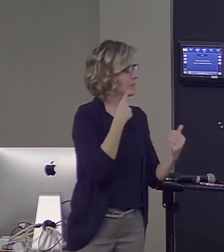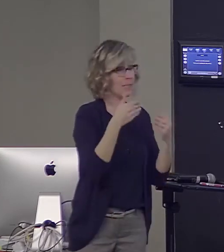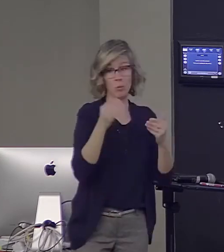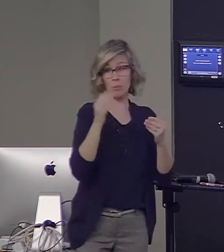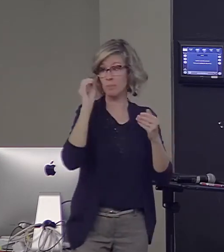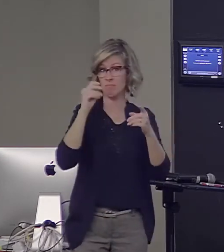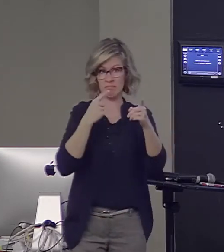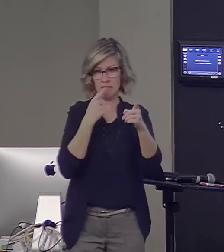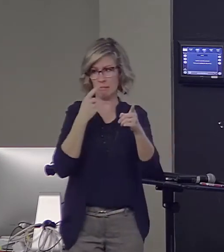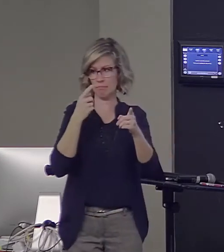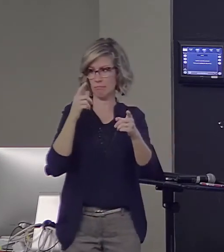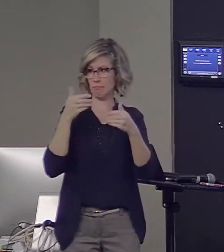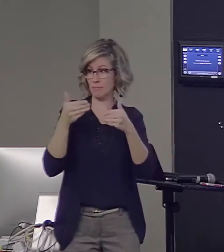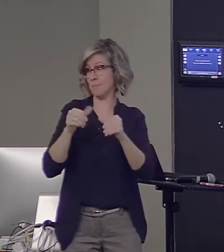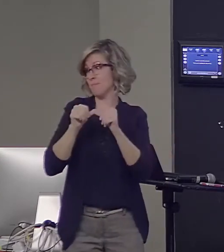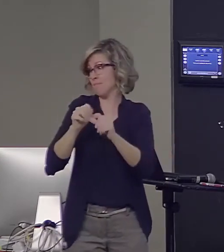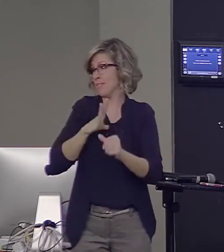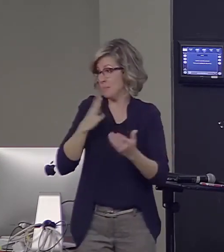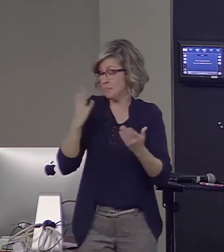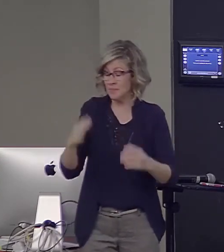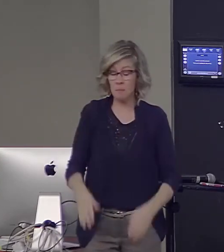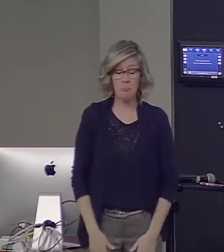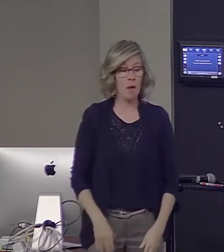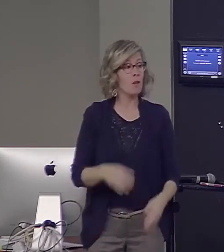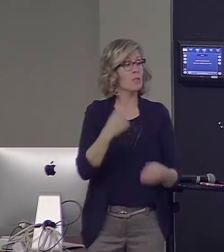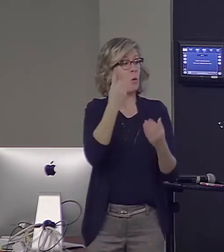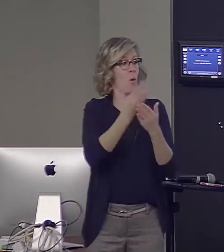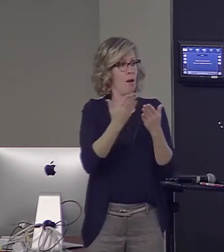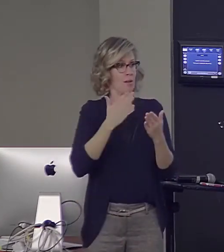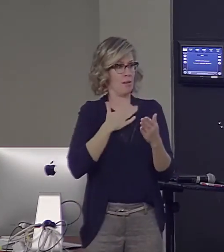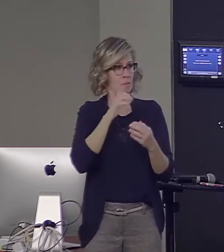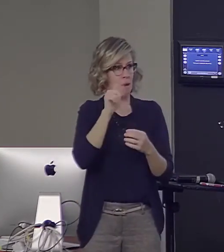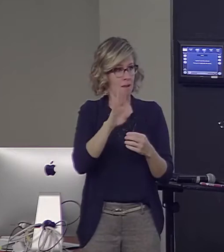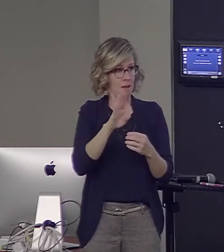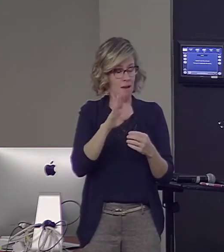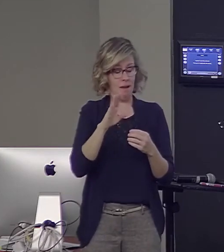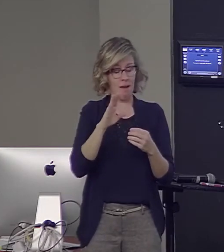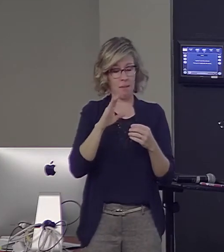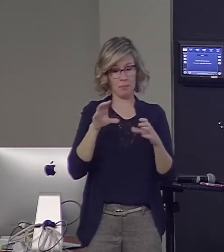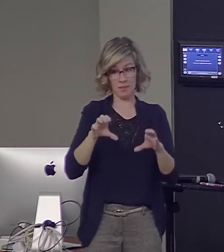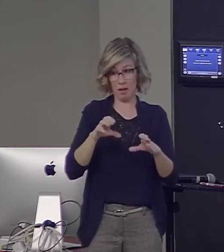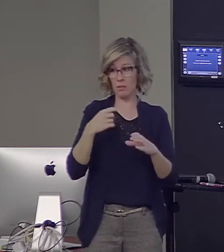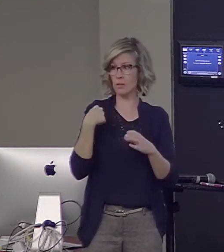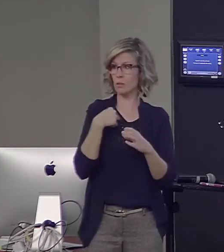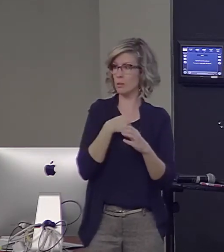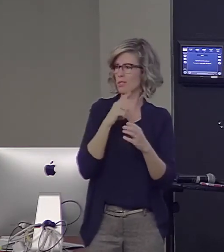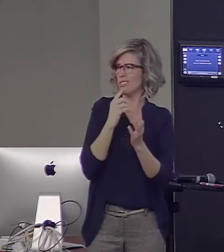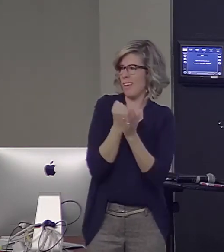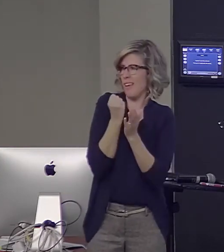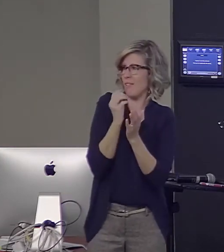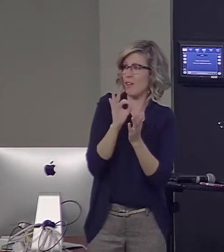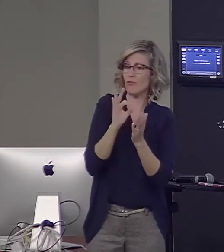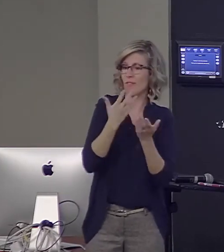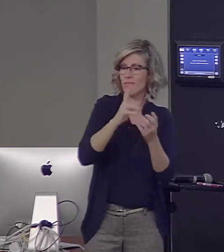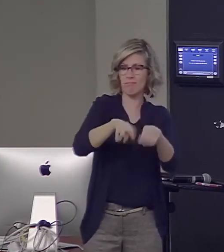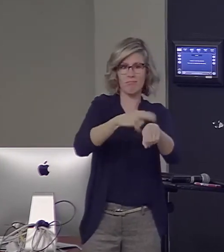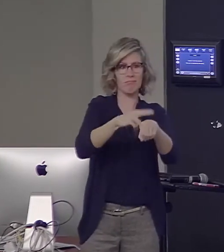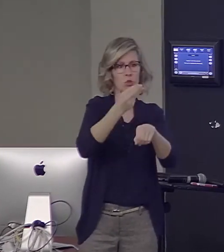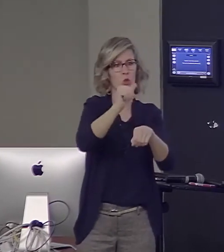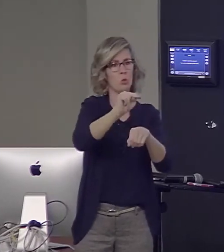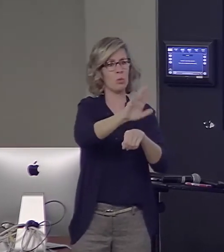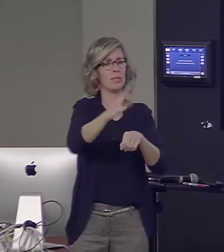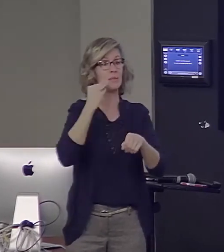going. Okay, great. So one of the things that my lab does is take advantage of variation in human